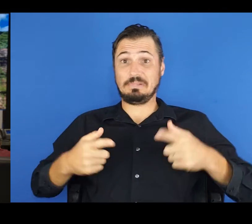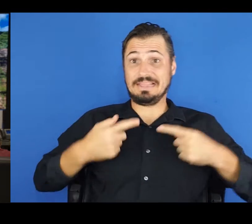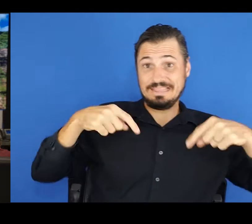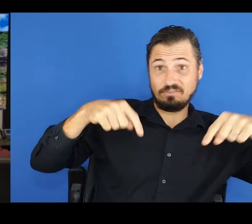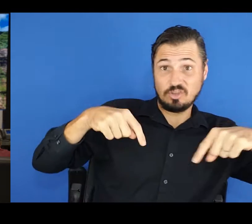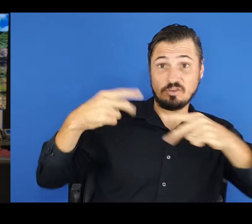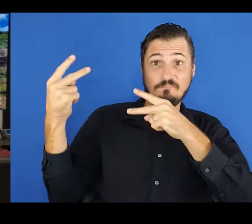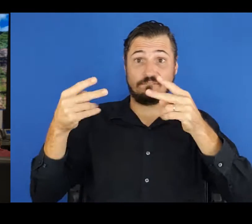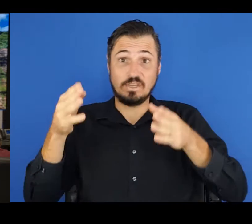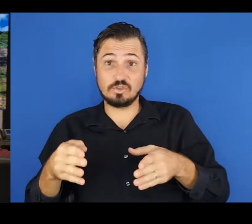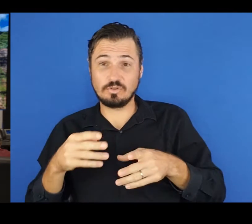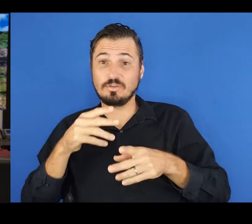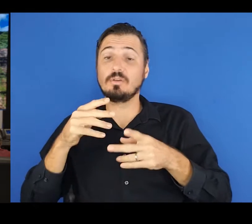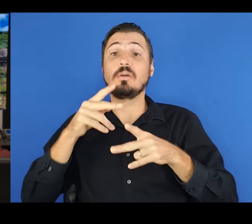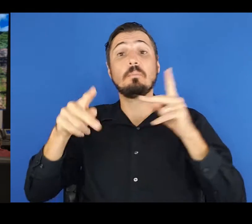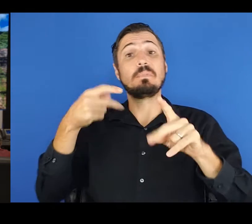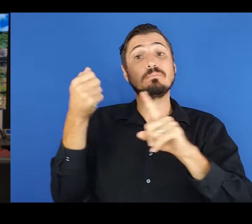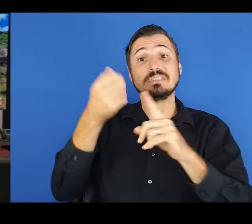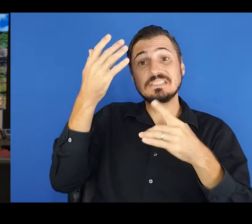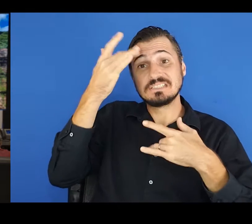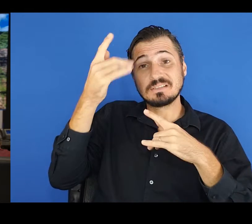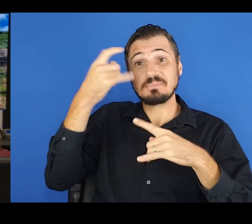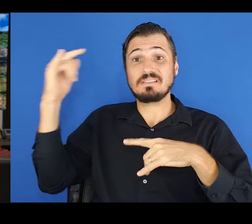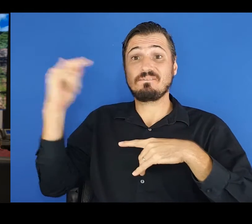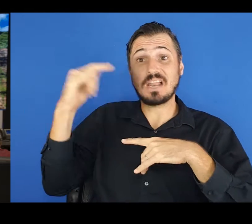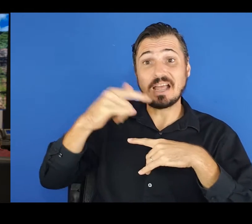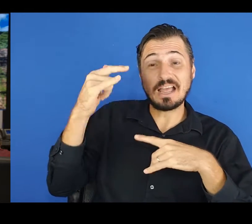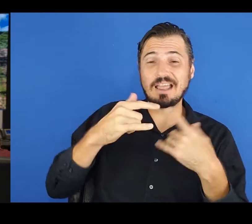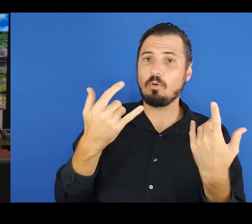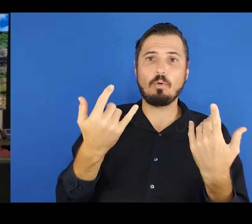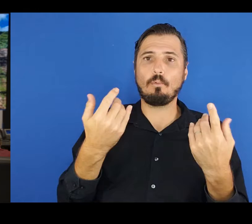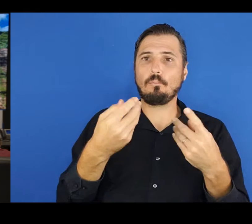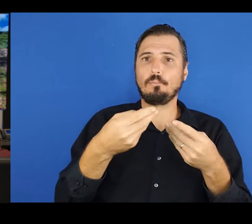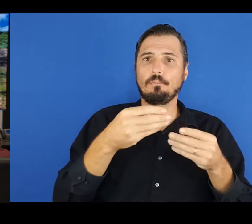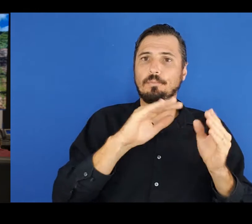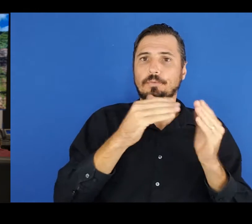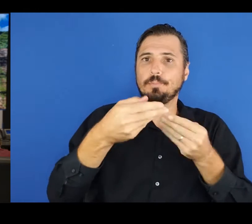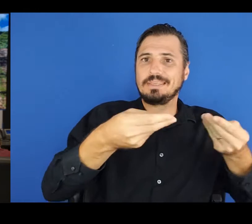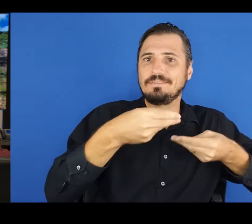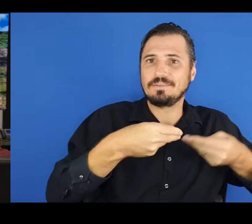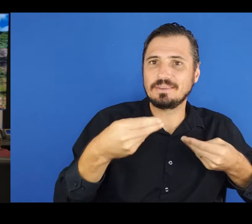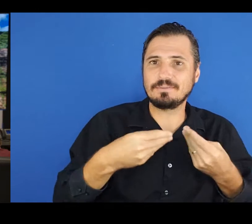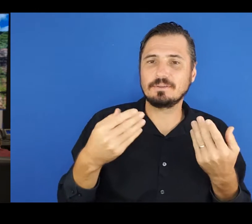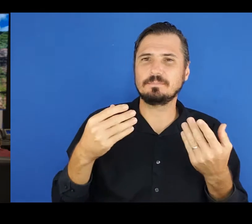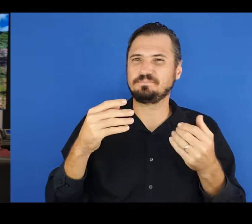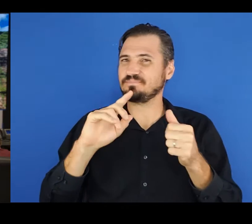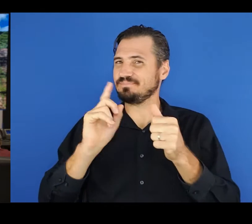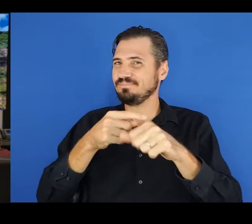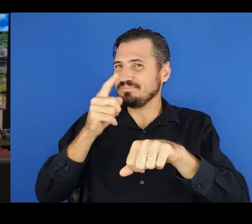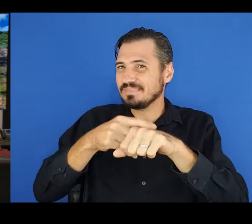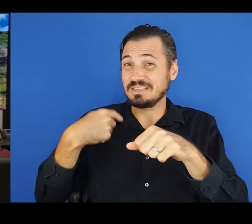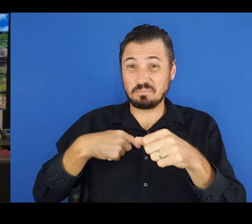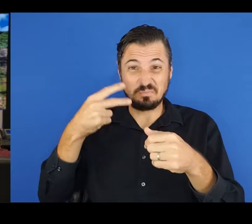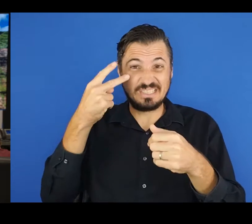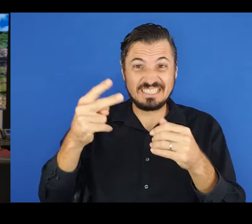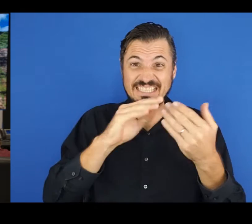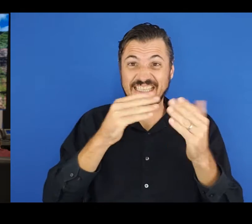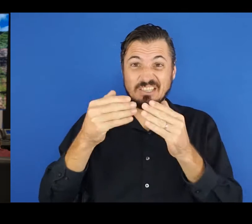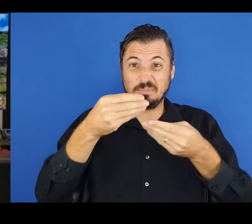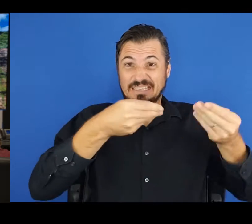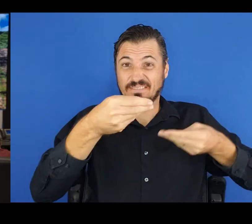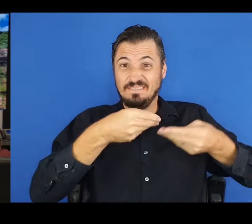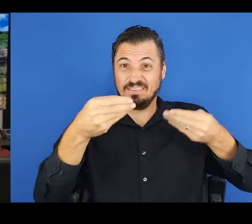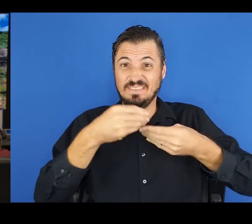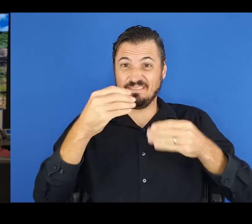and includes travel-related and community-acquired infections. This is the first time we have seen community transmission on Kauai